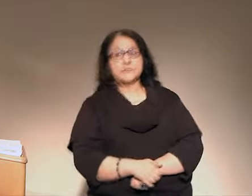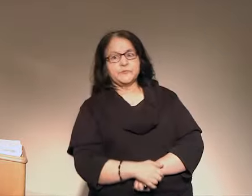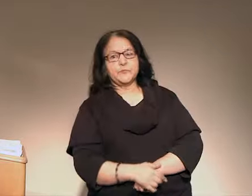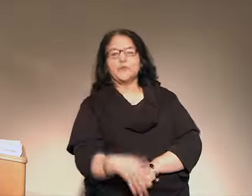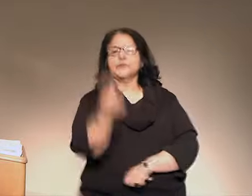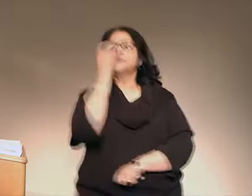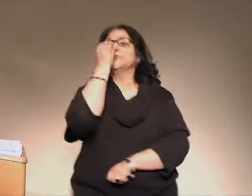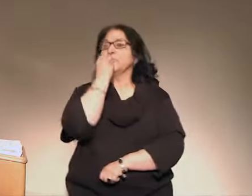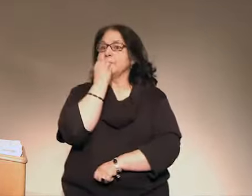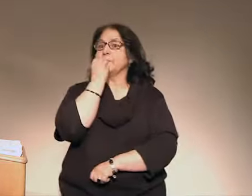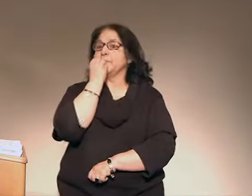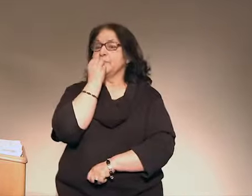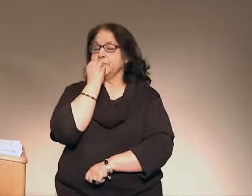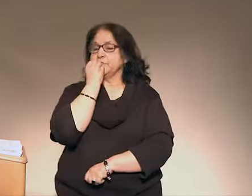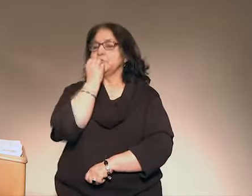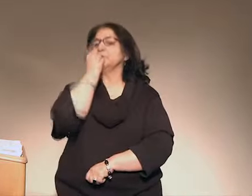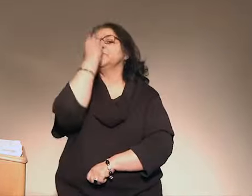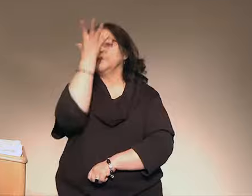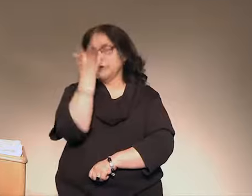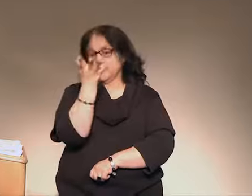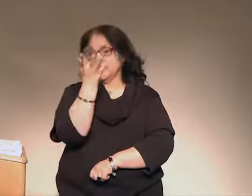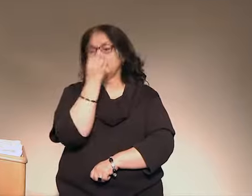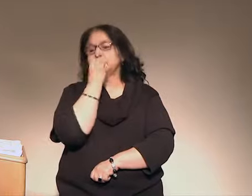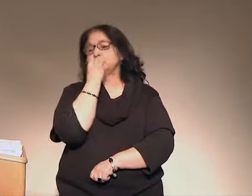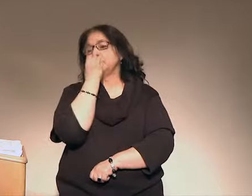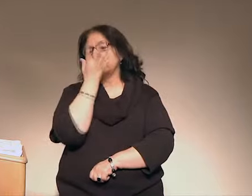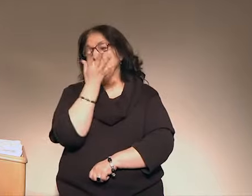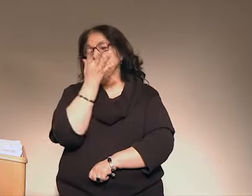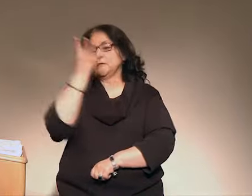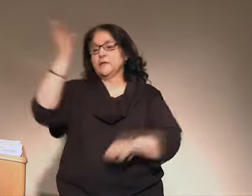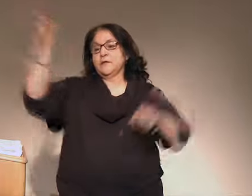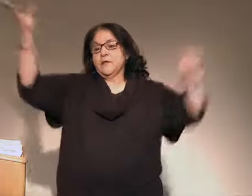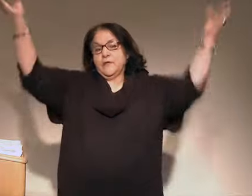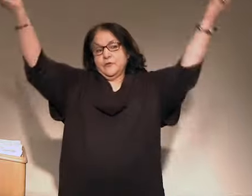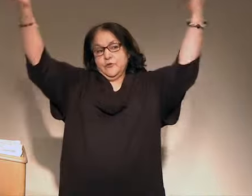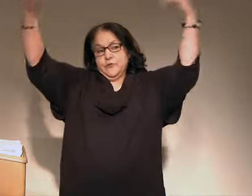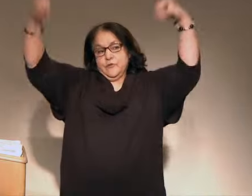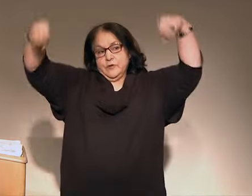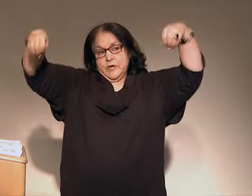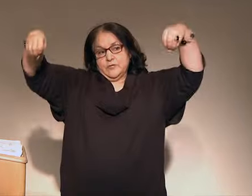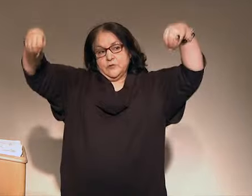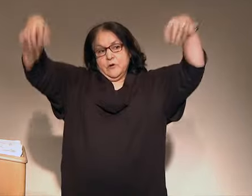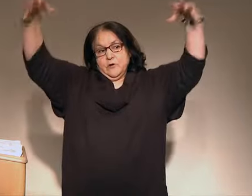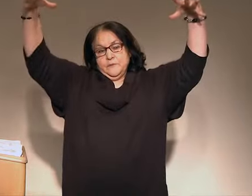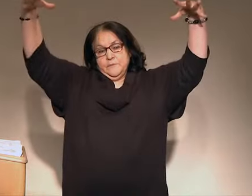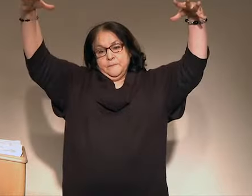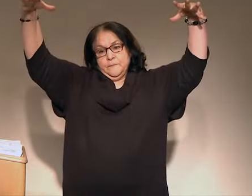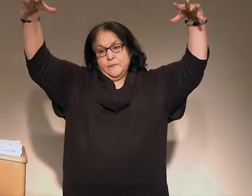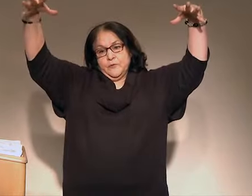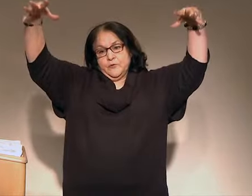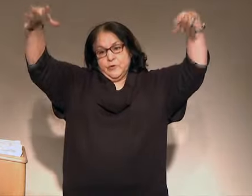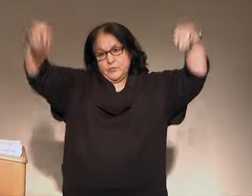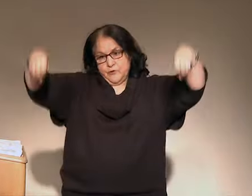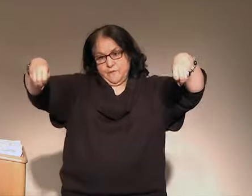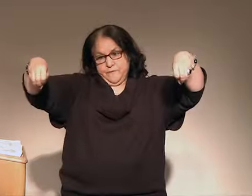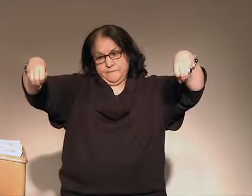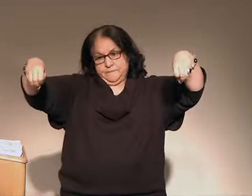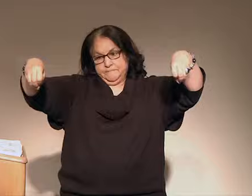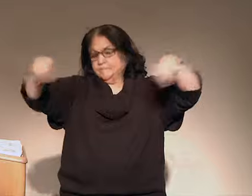unacceptable word. So up here above the chin, moving outward, this will be light. And then you either have your lights on or your lights off.